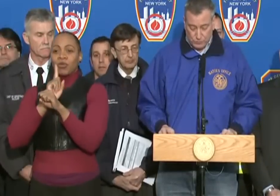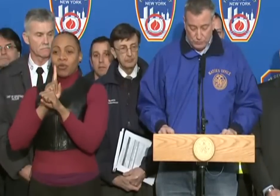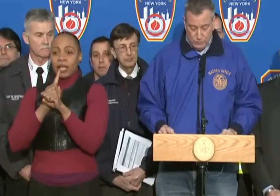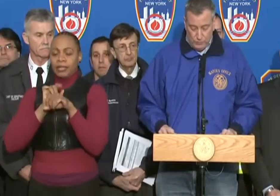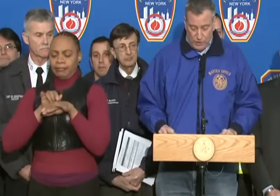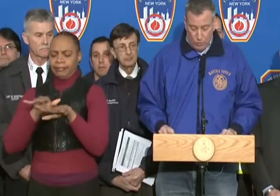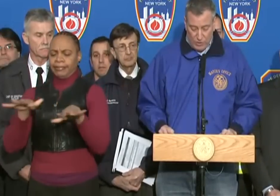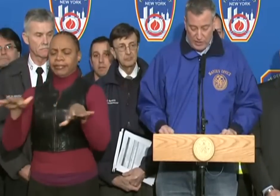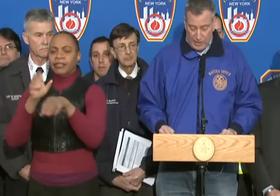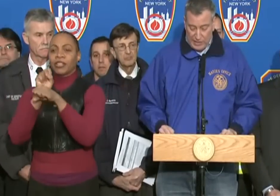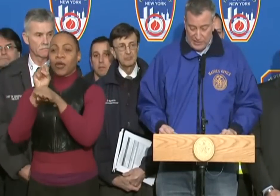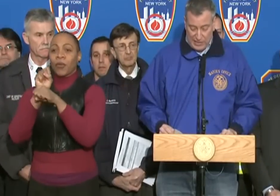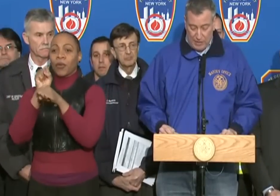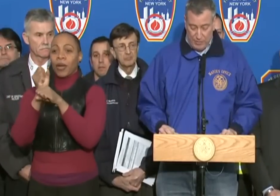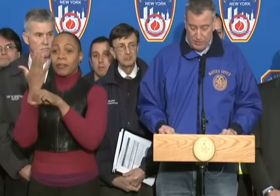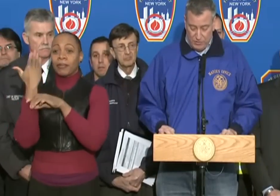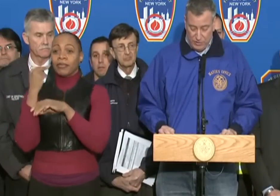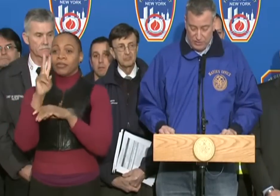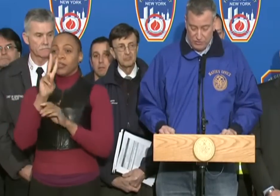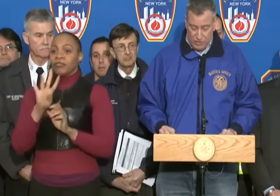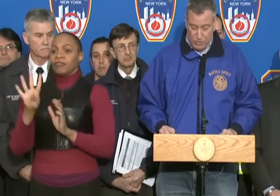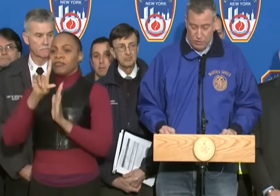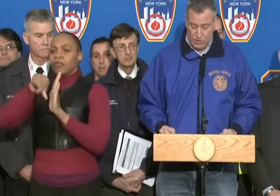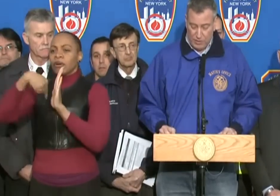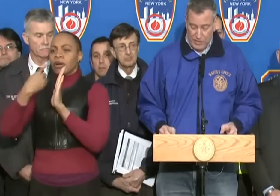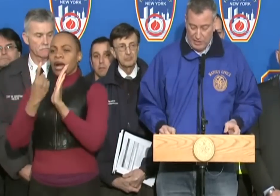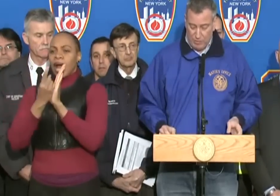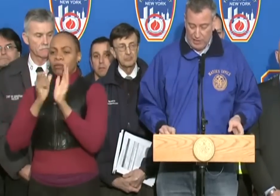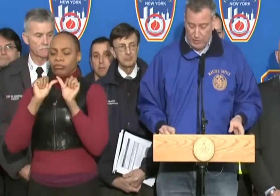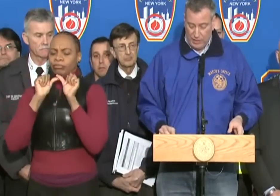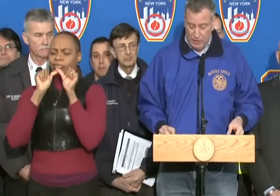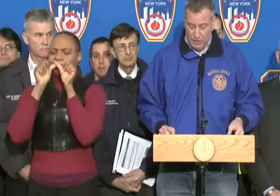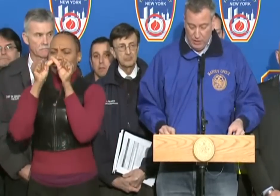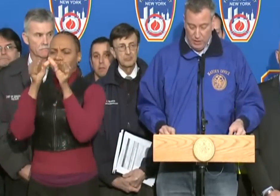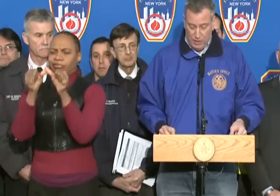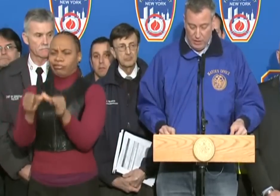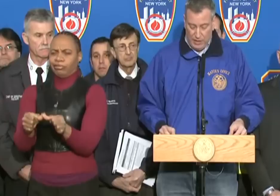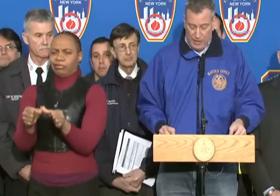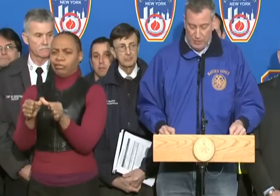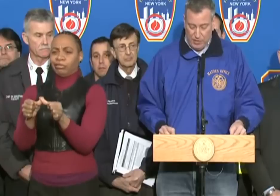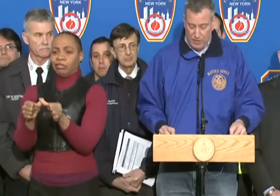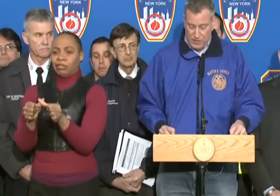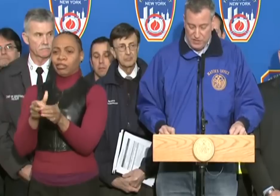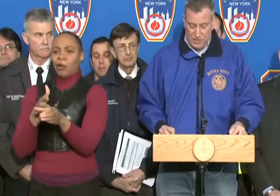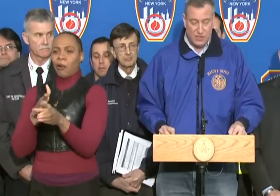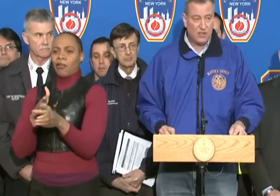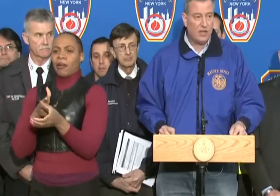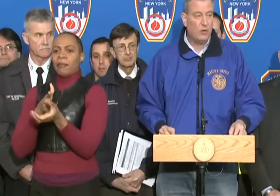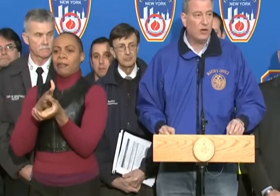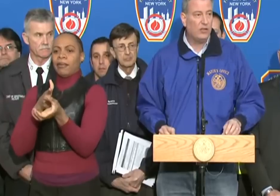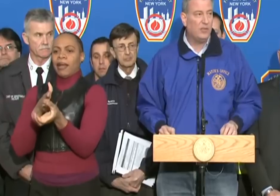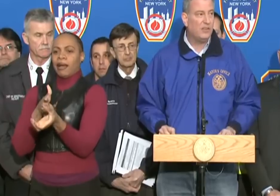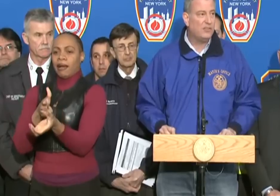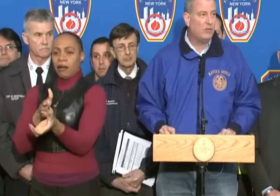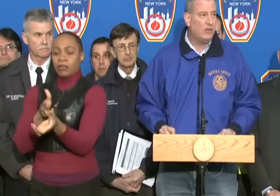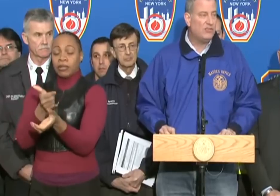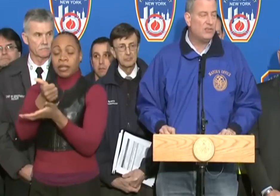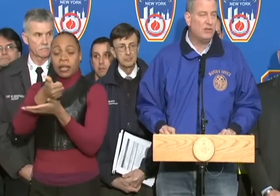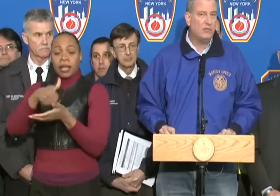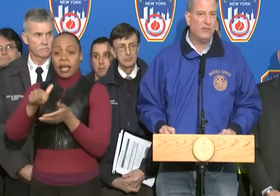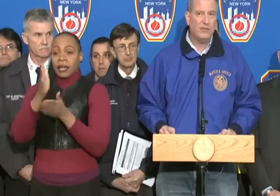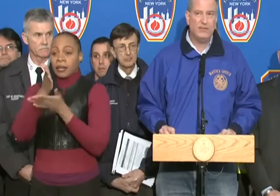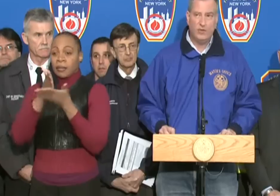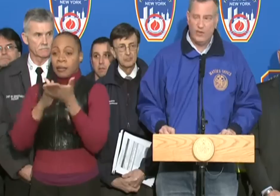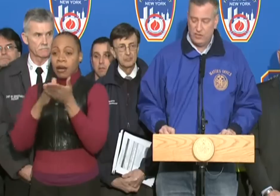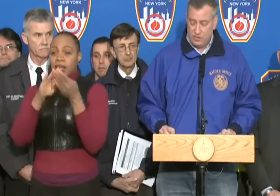hours, working nonstop, doing extraordinary work. They began plowing in any part of the city yesterday where accumulation had